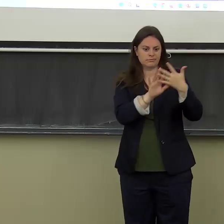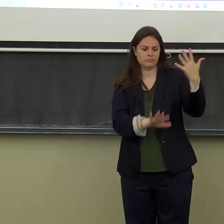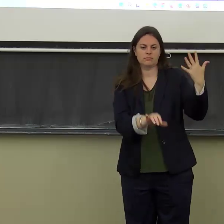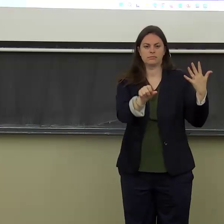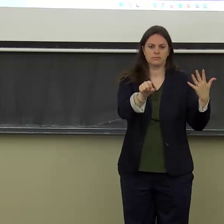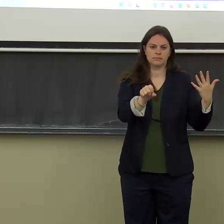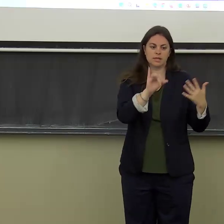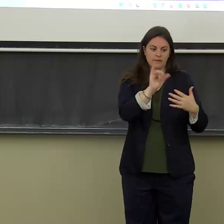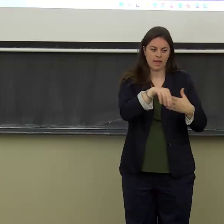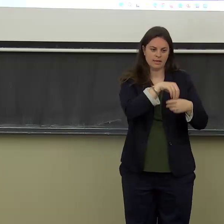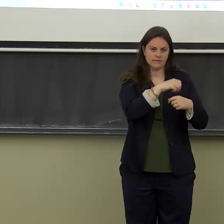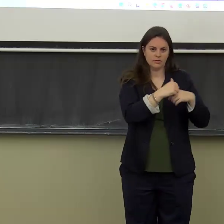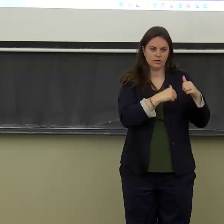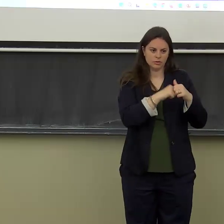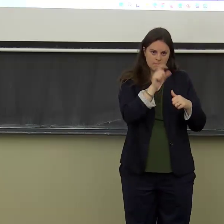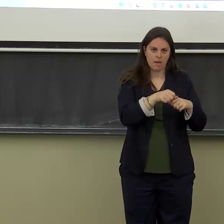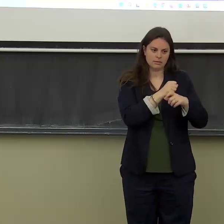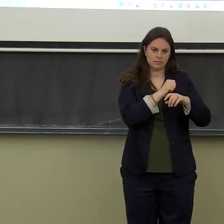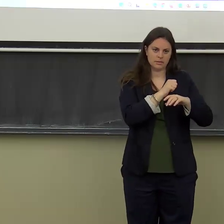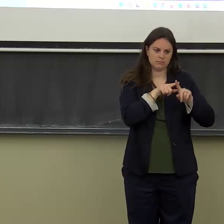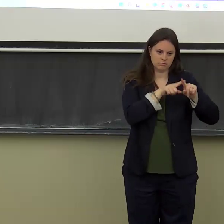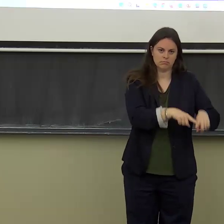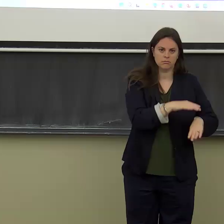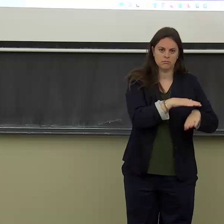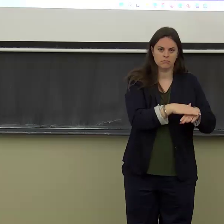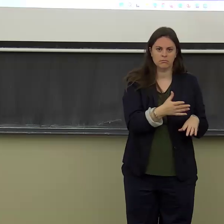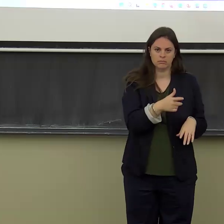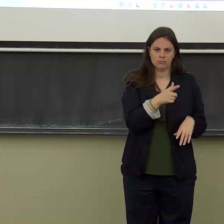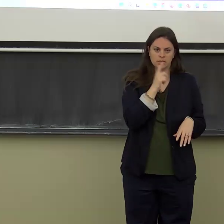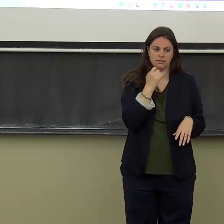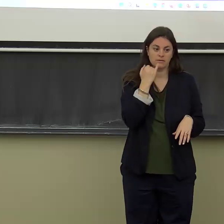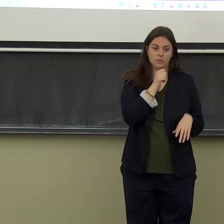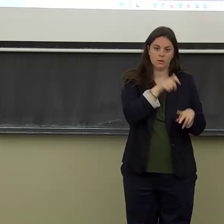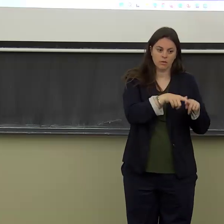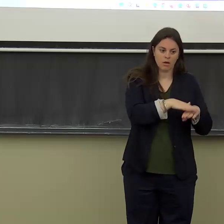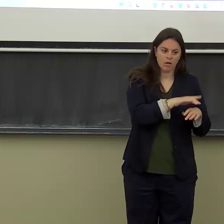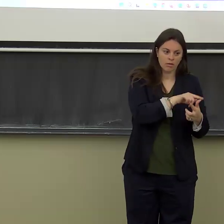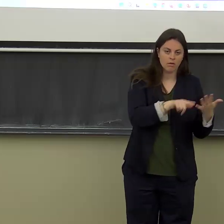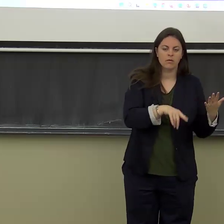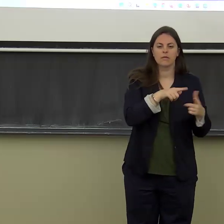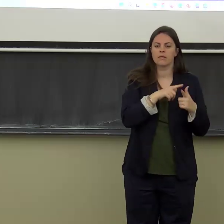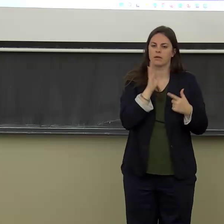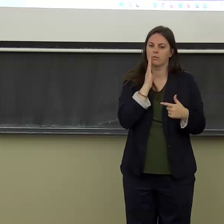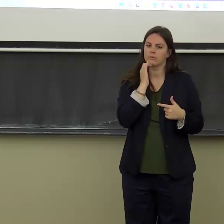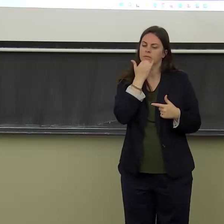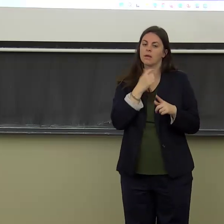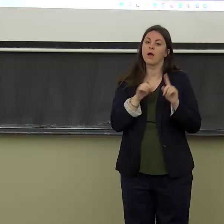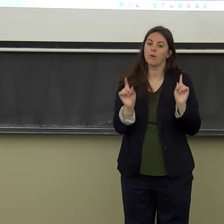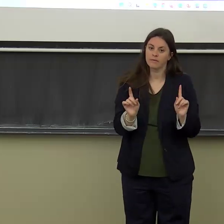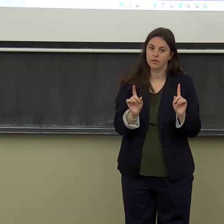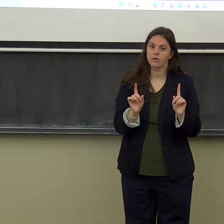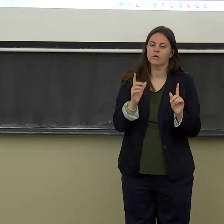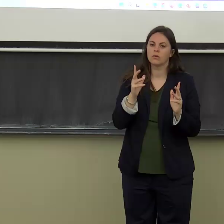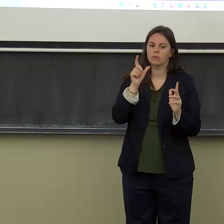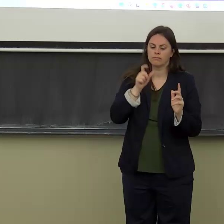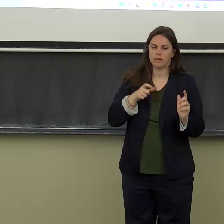to be pulled on, because it would be a mistake not to. But what I do want us to be cognizant of is that, and